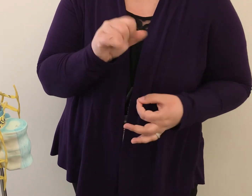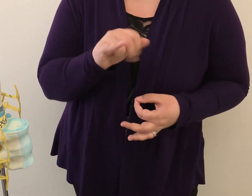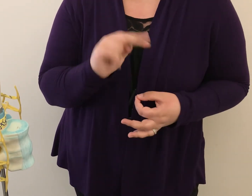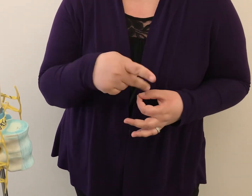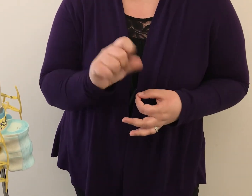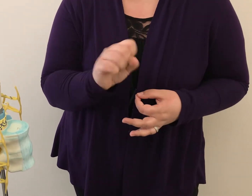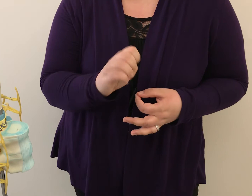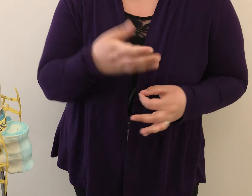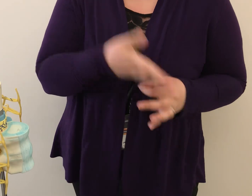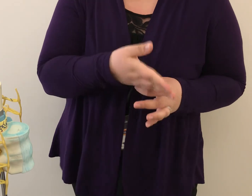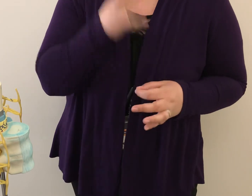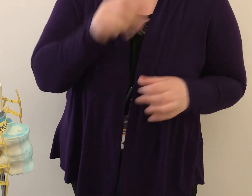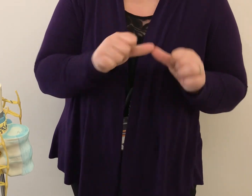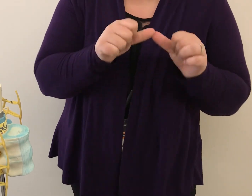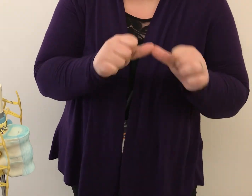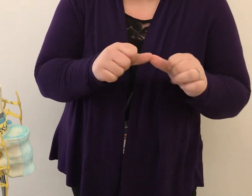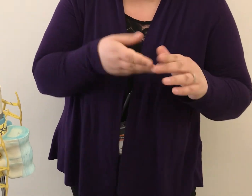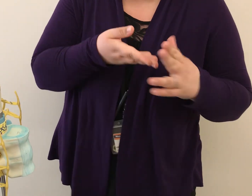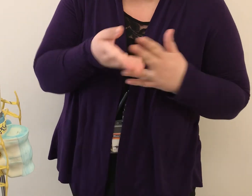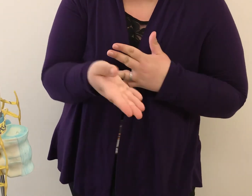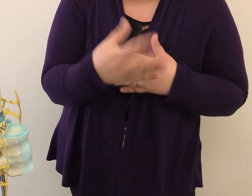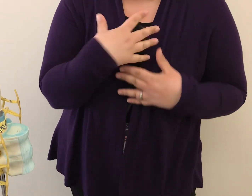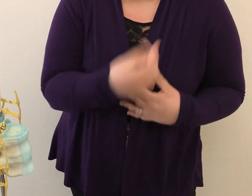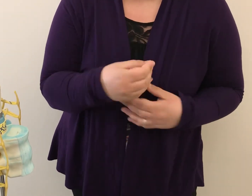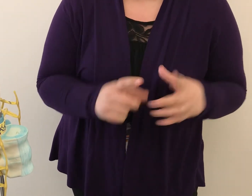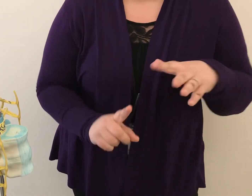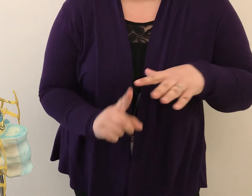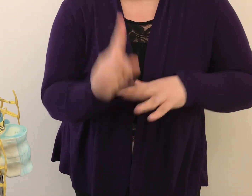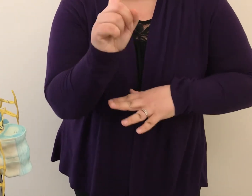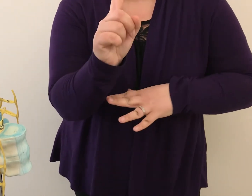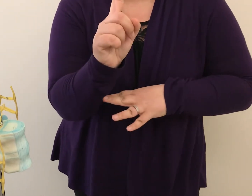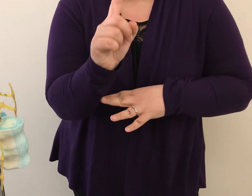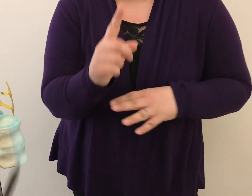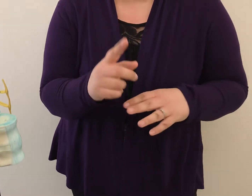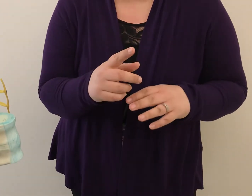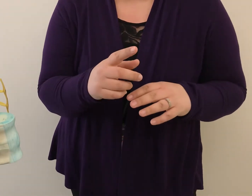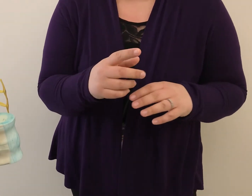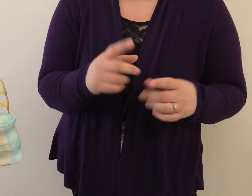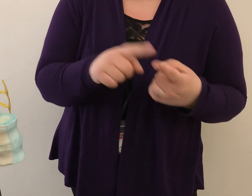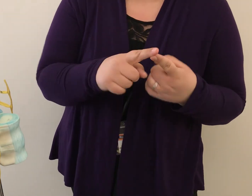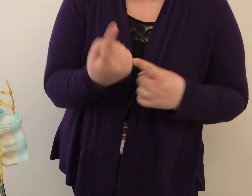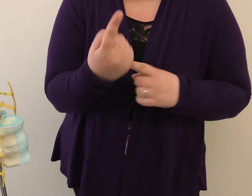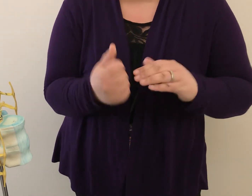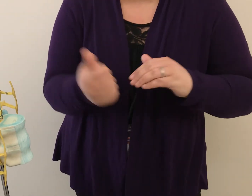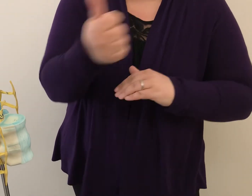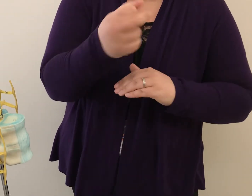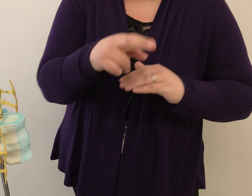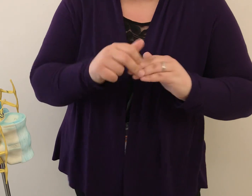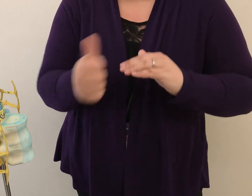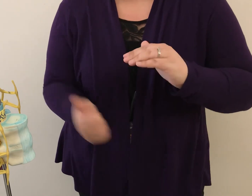postganglionic neuron. It would continue through white and go up and synapse in one above or one below.